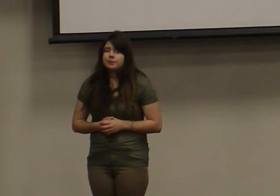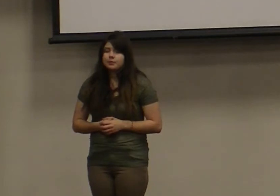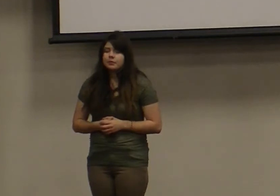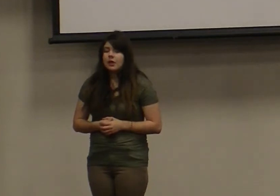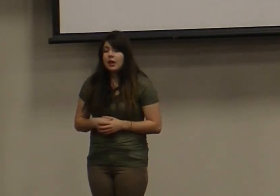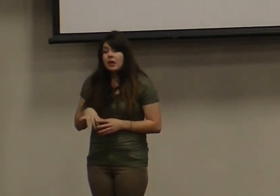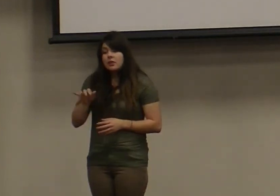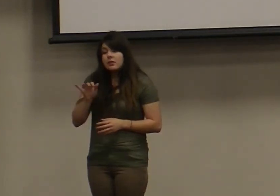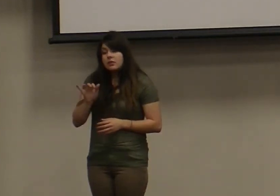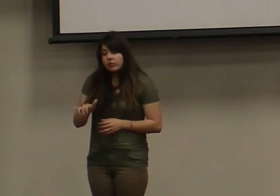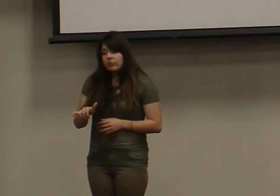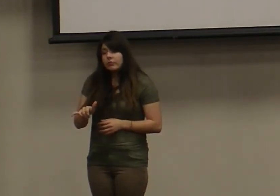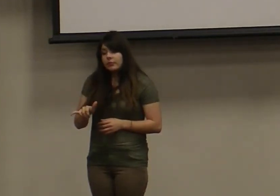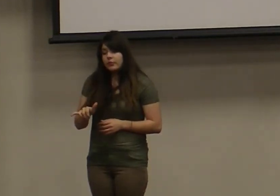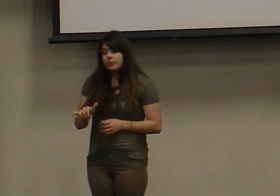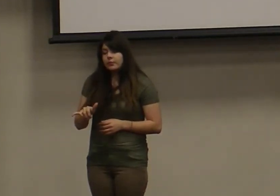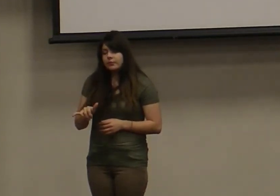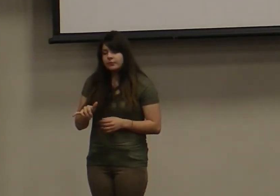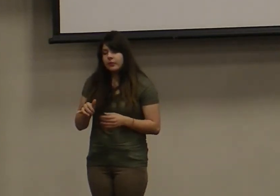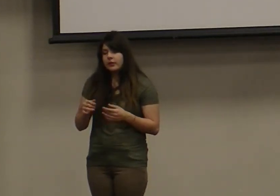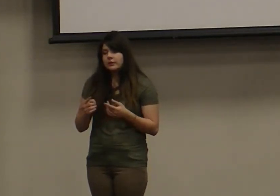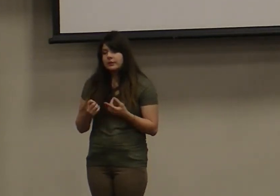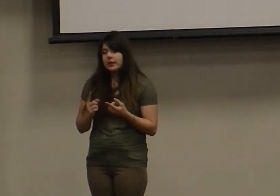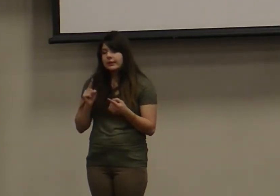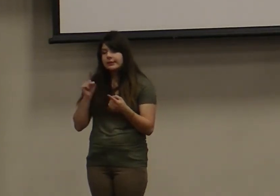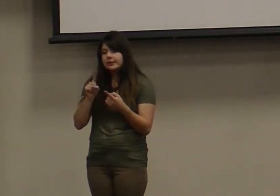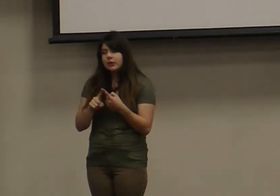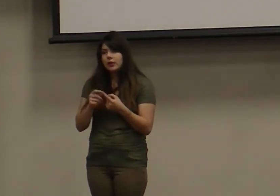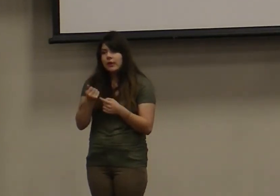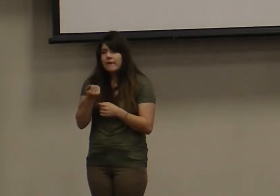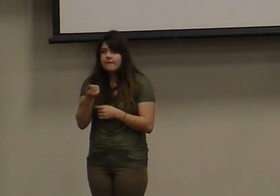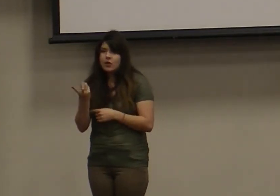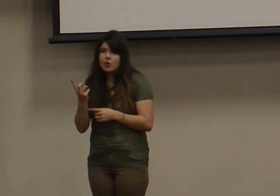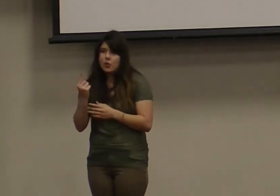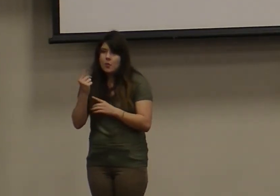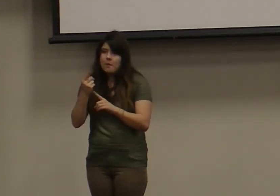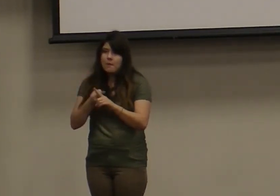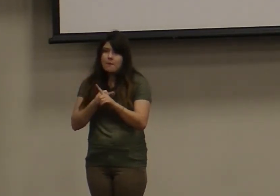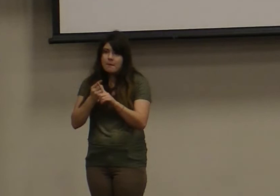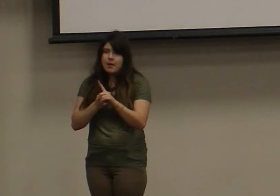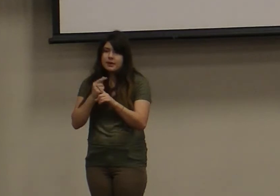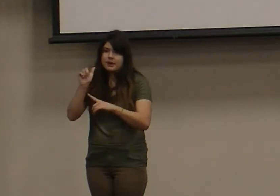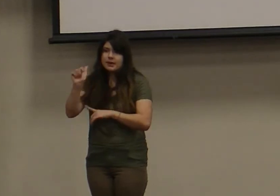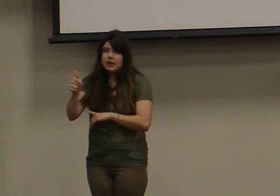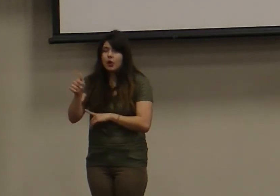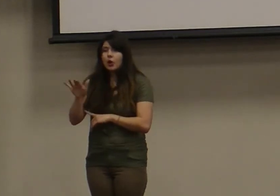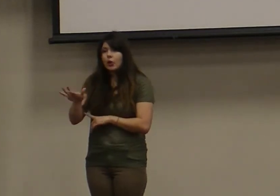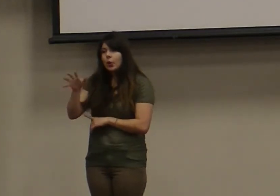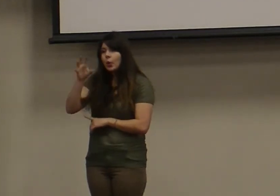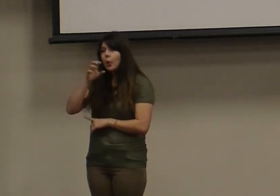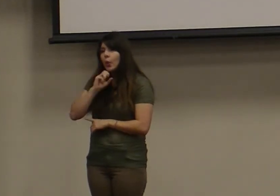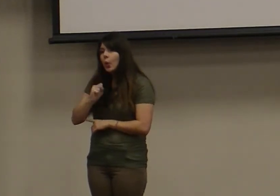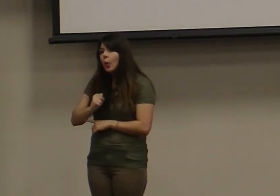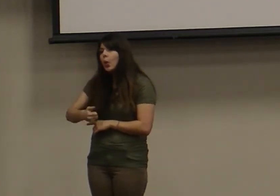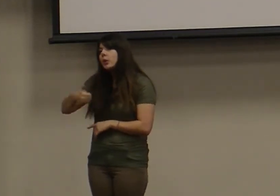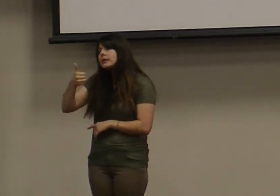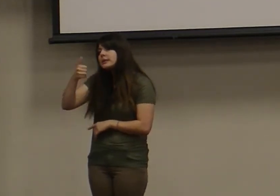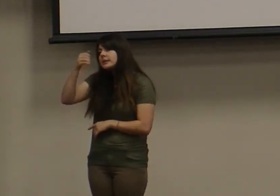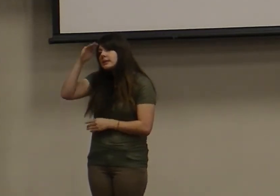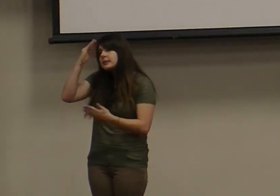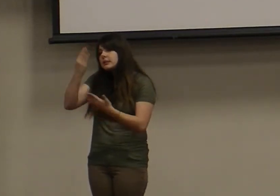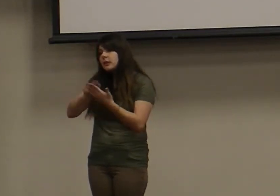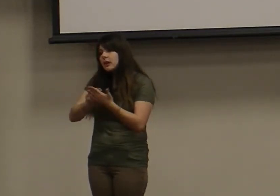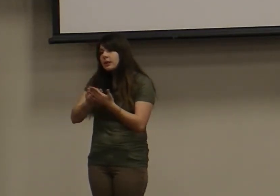That was until a few months later when her oldest son, in his mid-50s, after a Wednesday night